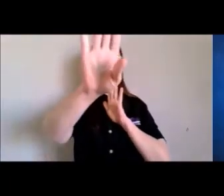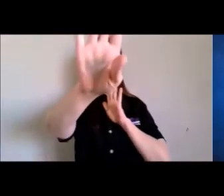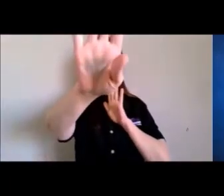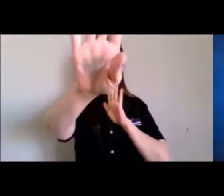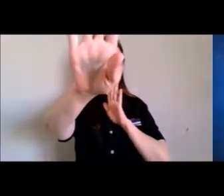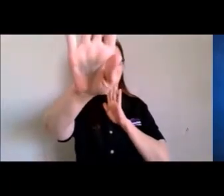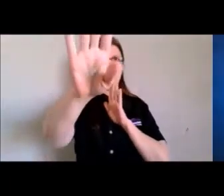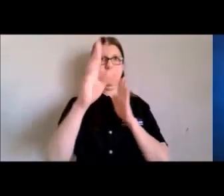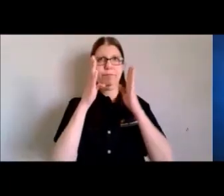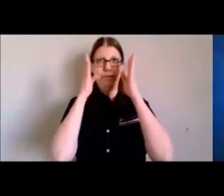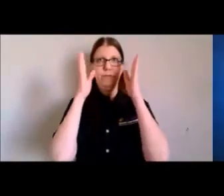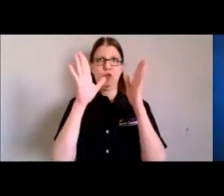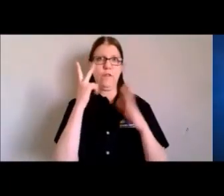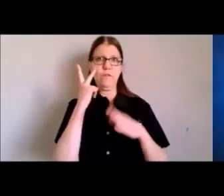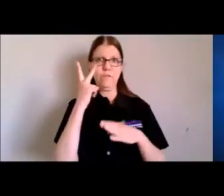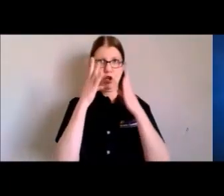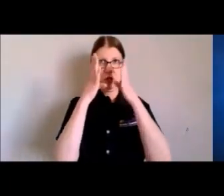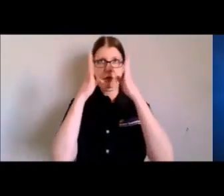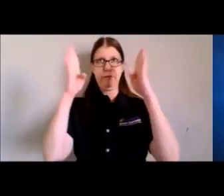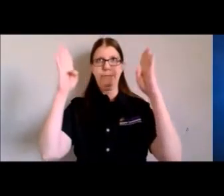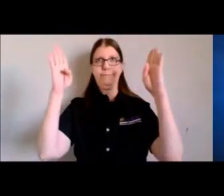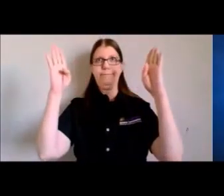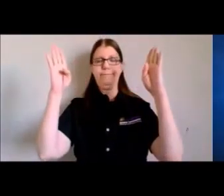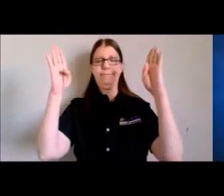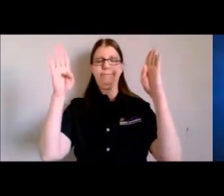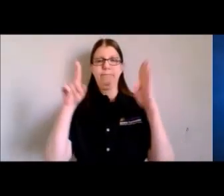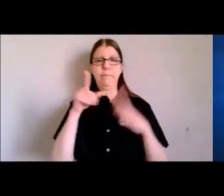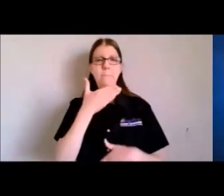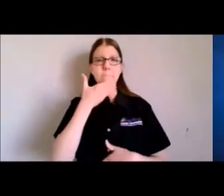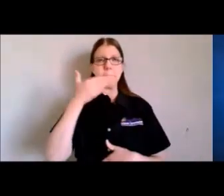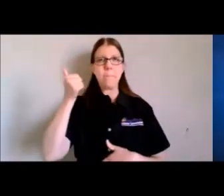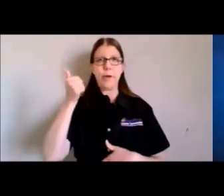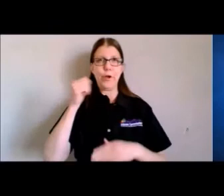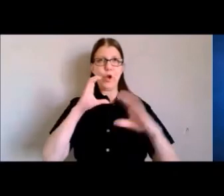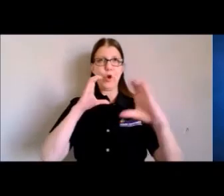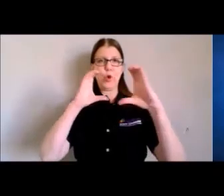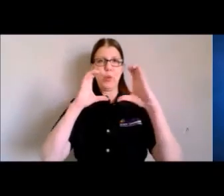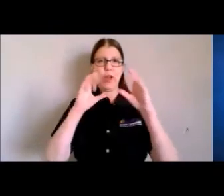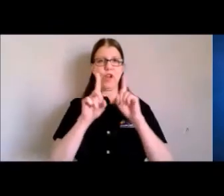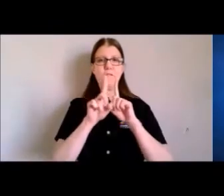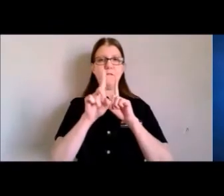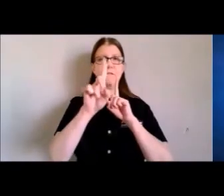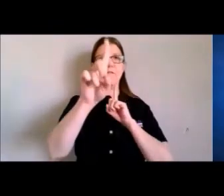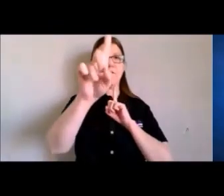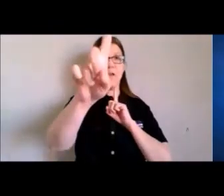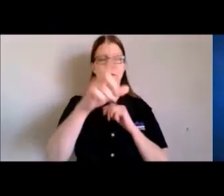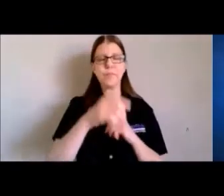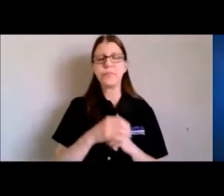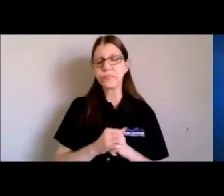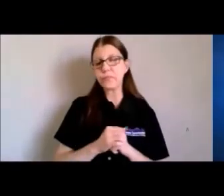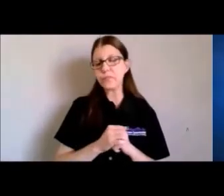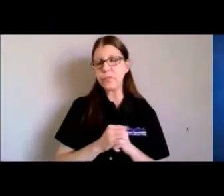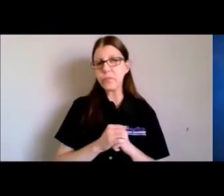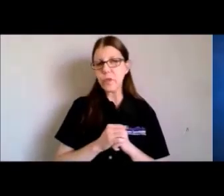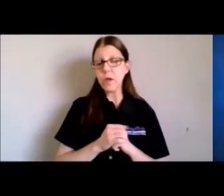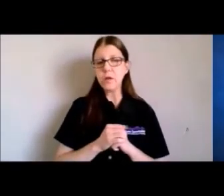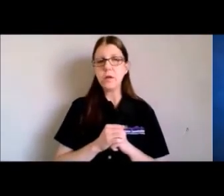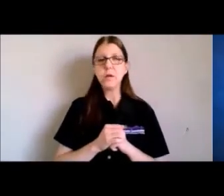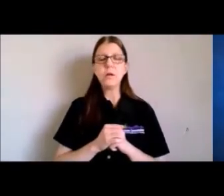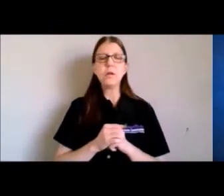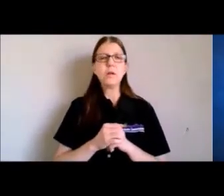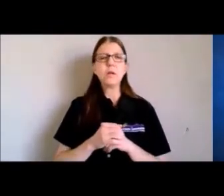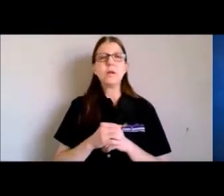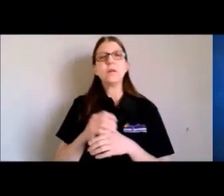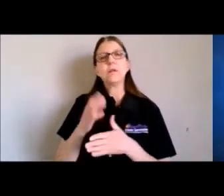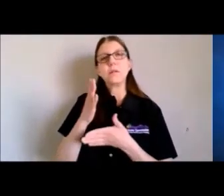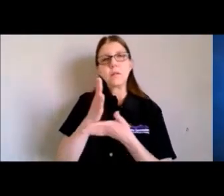to be closer to you. Others, depending on their visual field, will have to be further away from you in order to